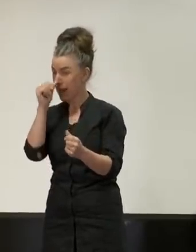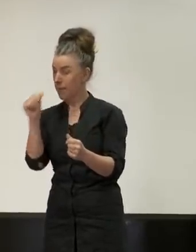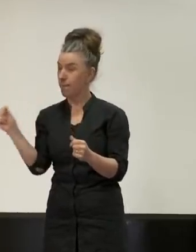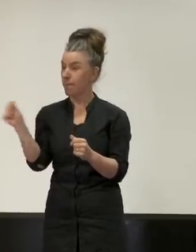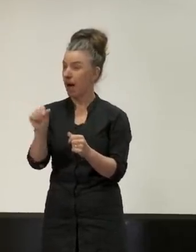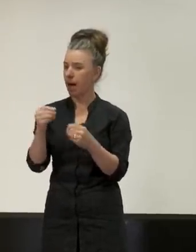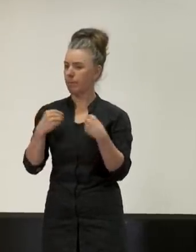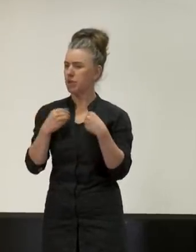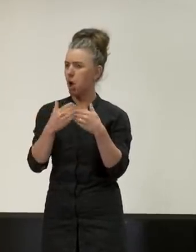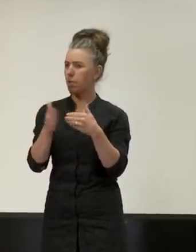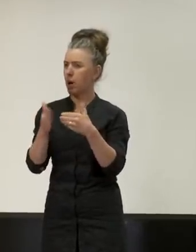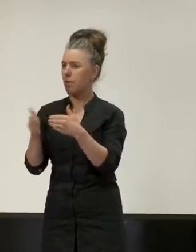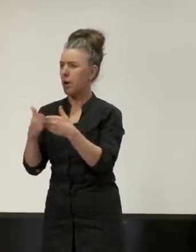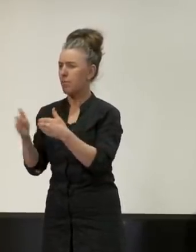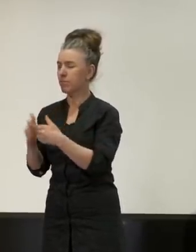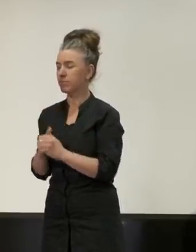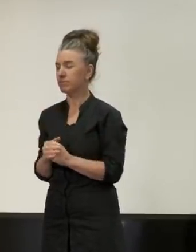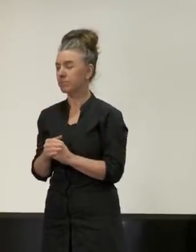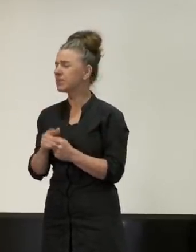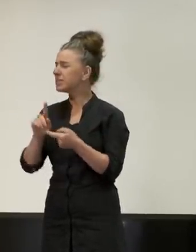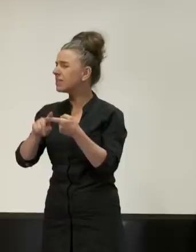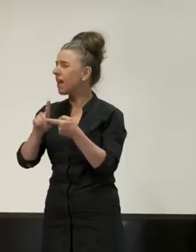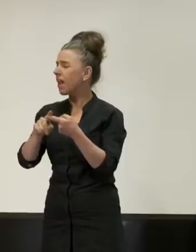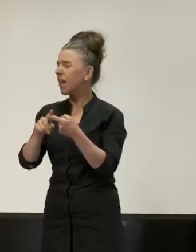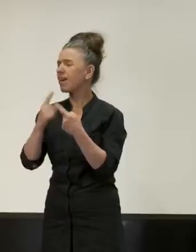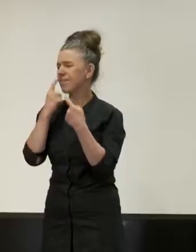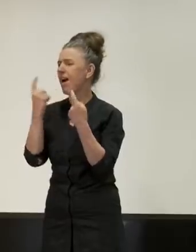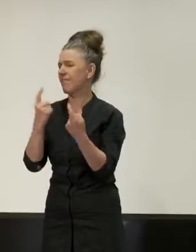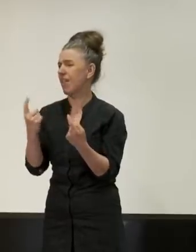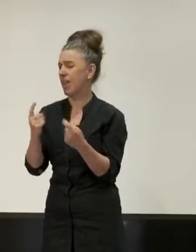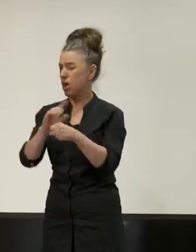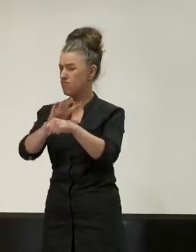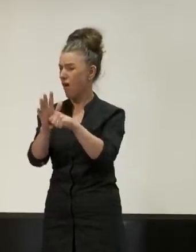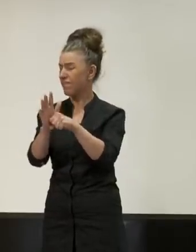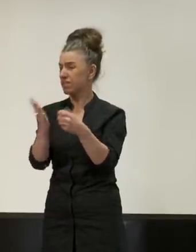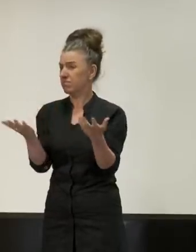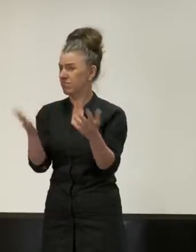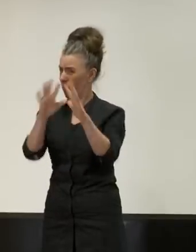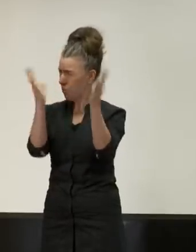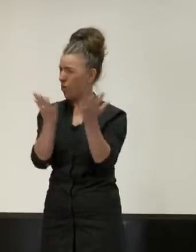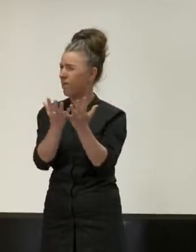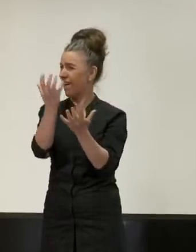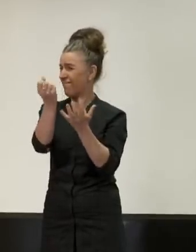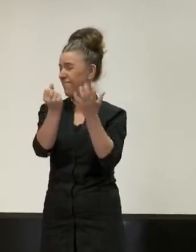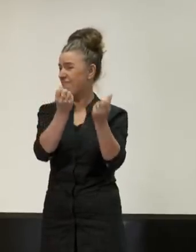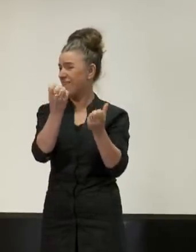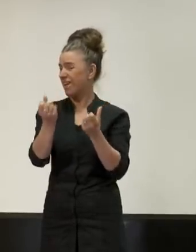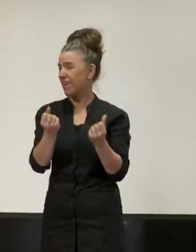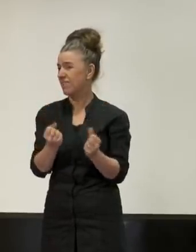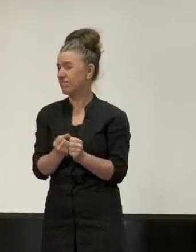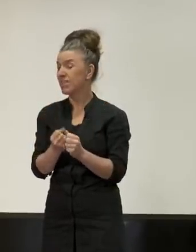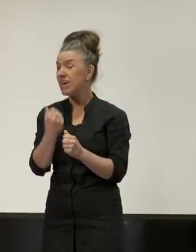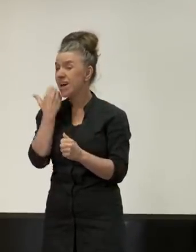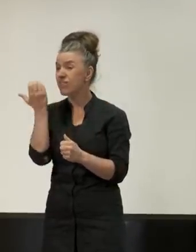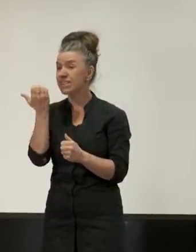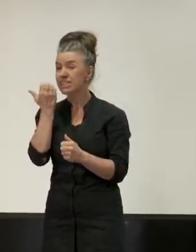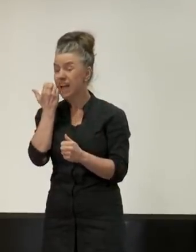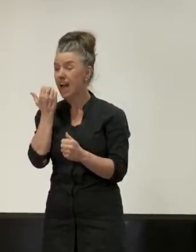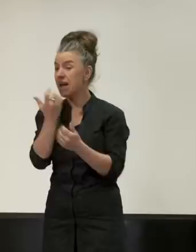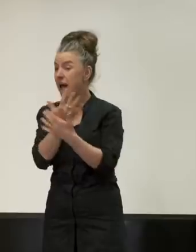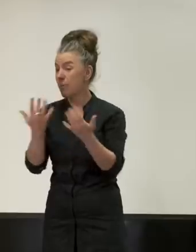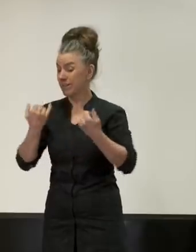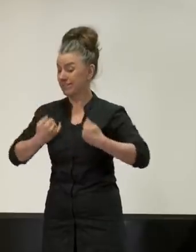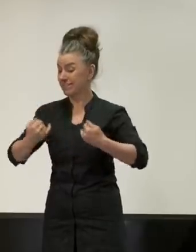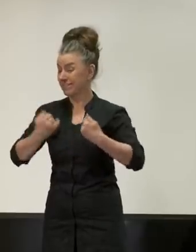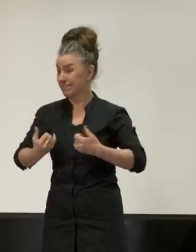does not mean our battle with the virus is over. COVID is still in the world, with over 100,000 new cases being reported